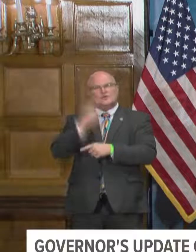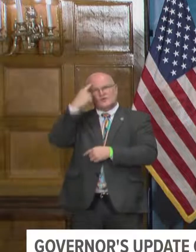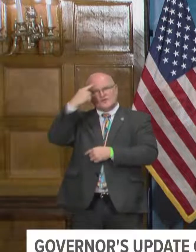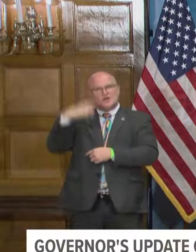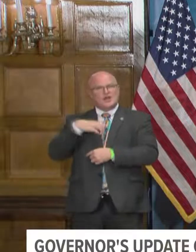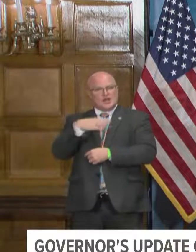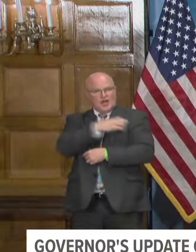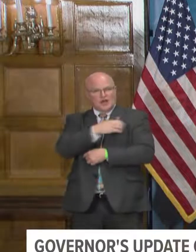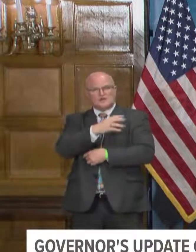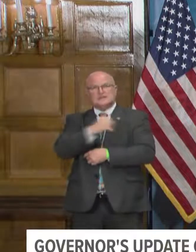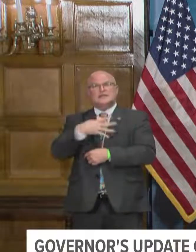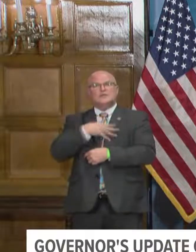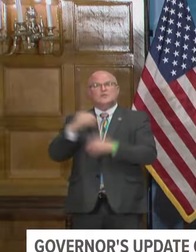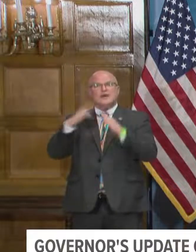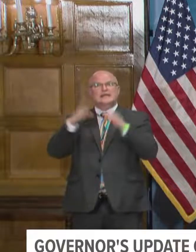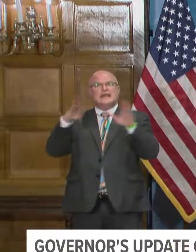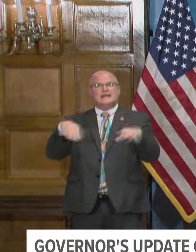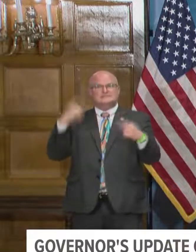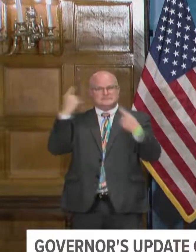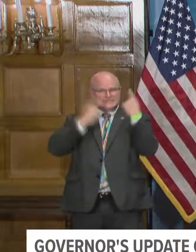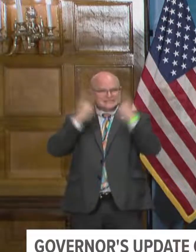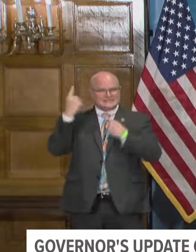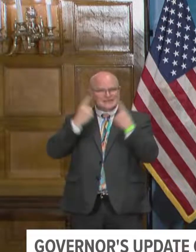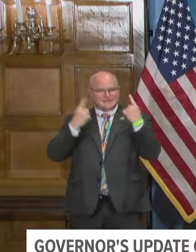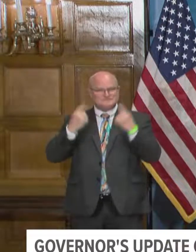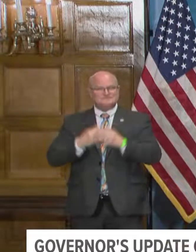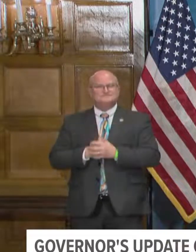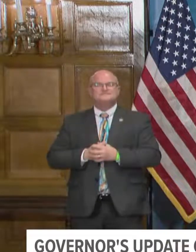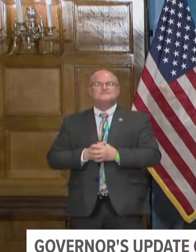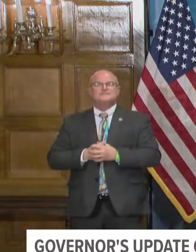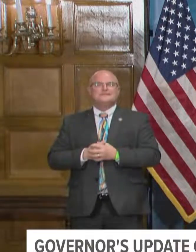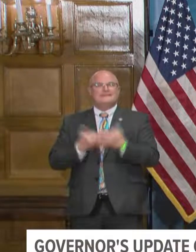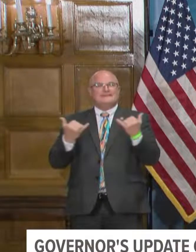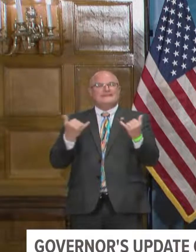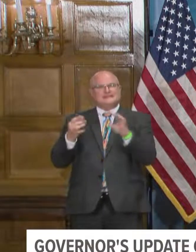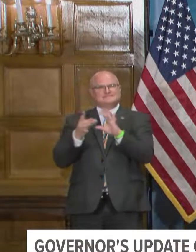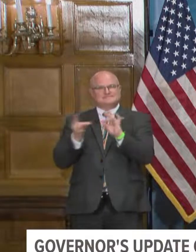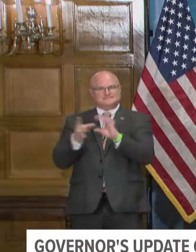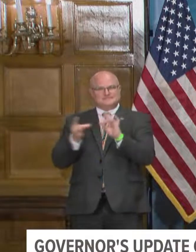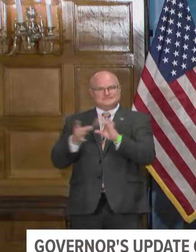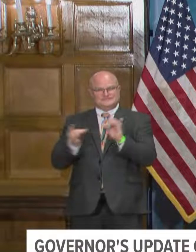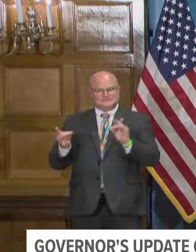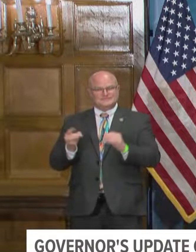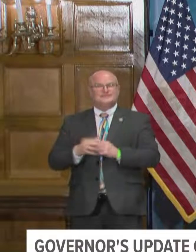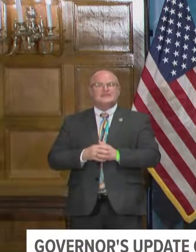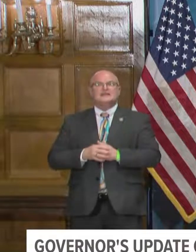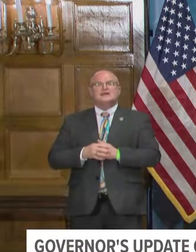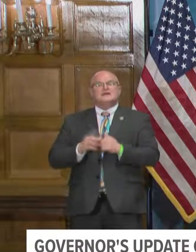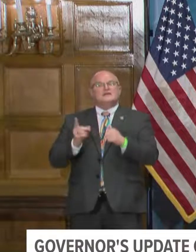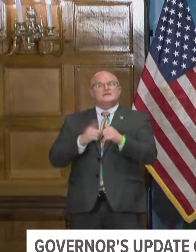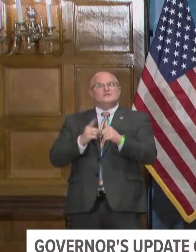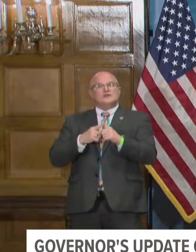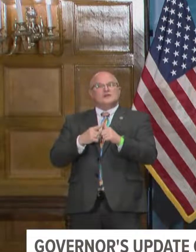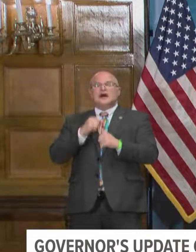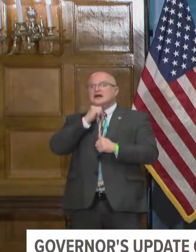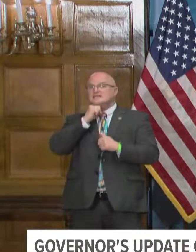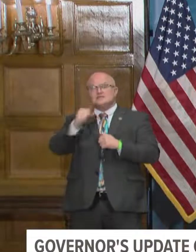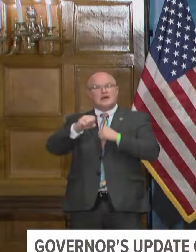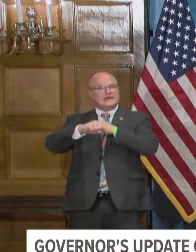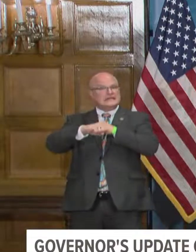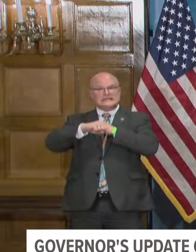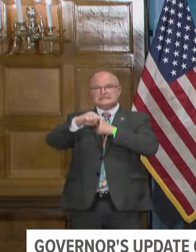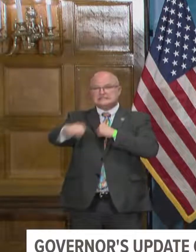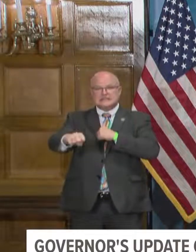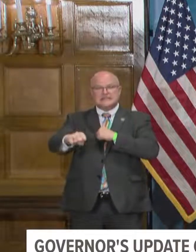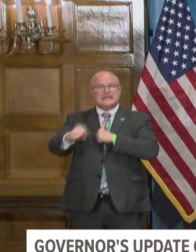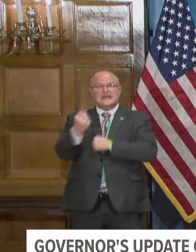Congress and the White House to consider. Let me make a couple of announcements today. First of all, I'm not extending the